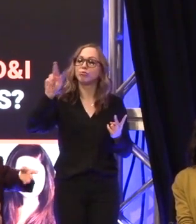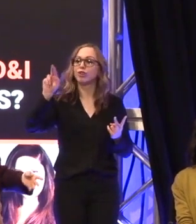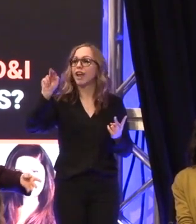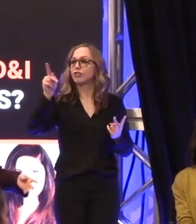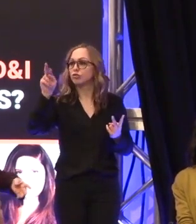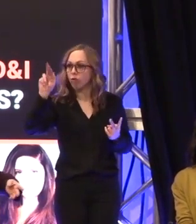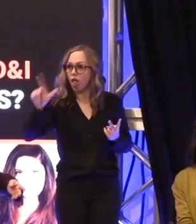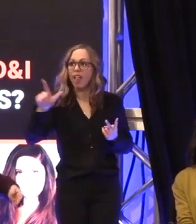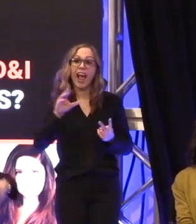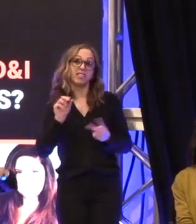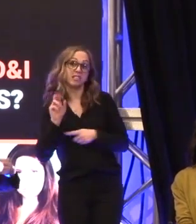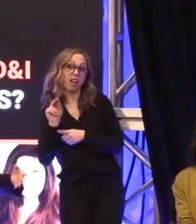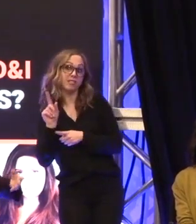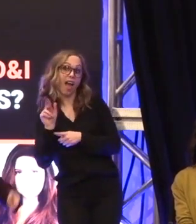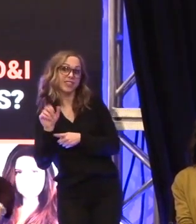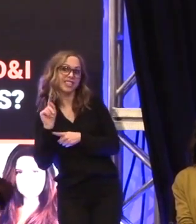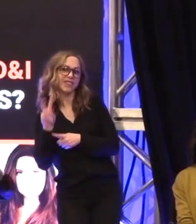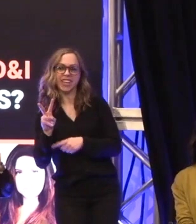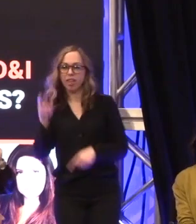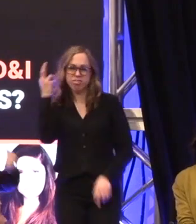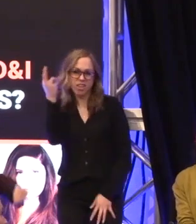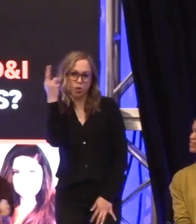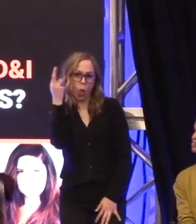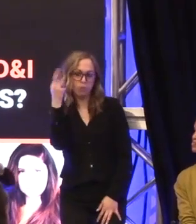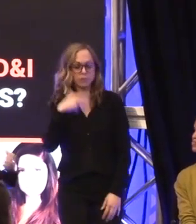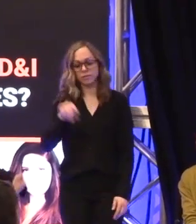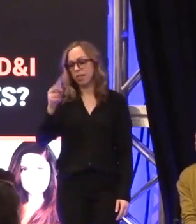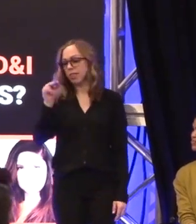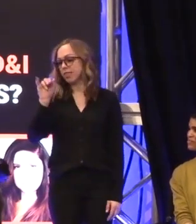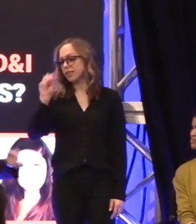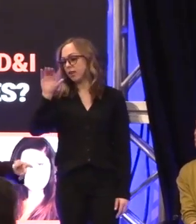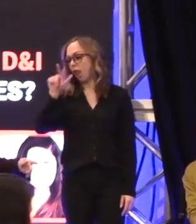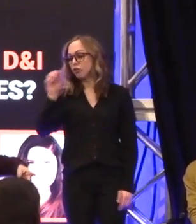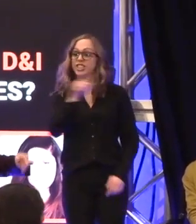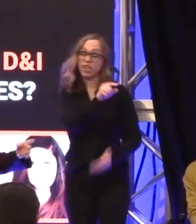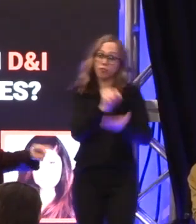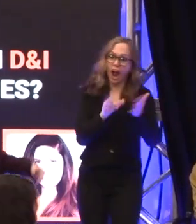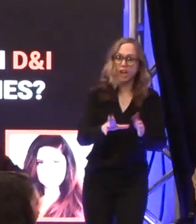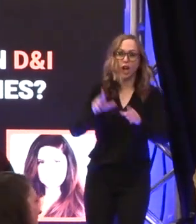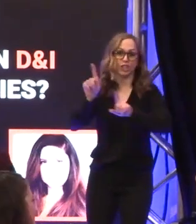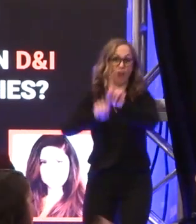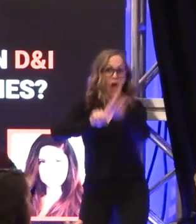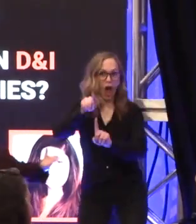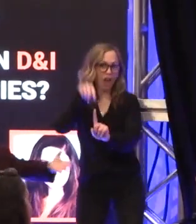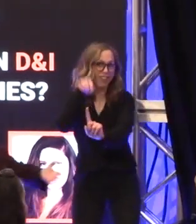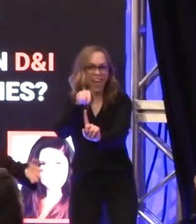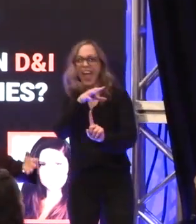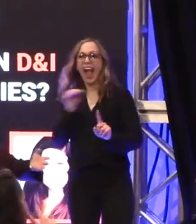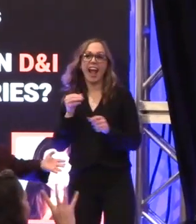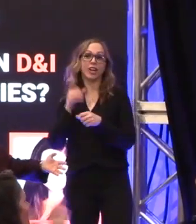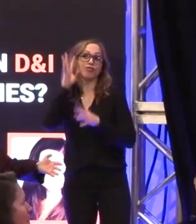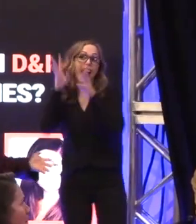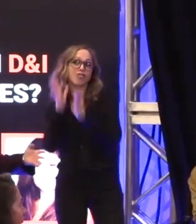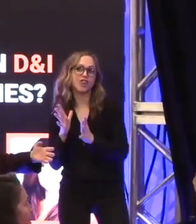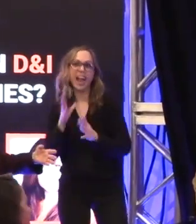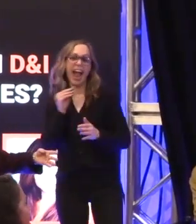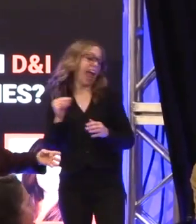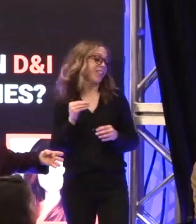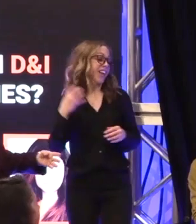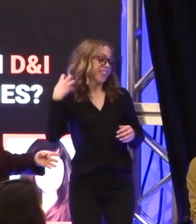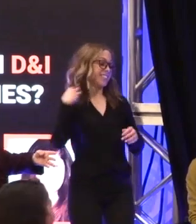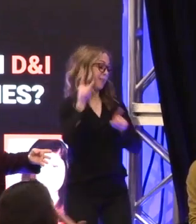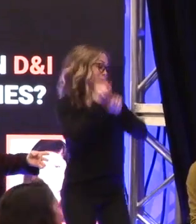groundbreaking Sundance TV, This Close, that she's the writer, star, and executive producer, and creator, and I don't know, maybe the Teamster